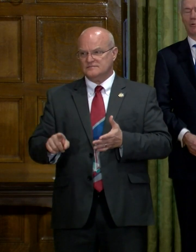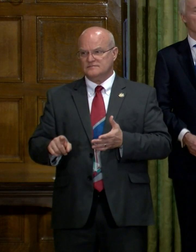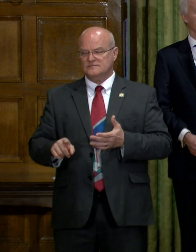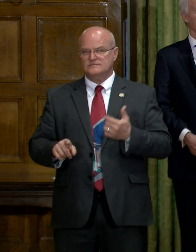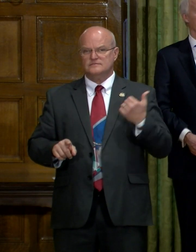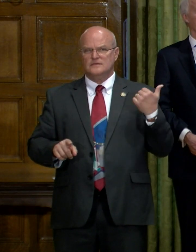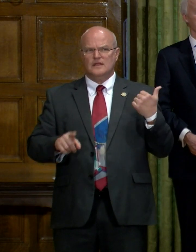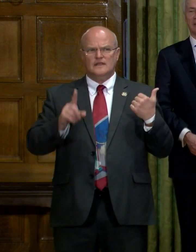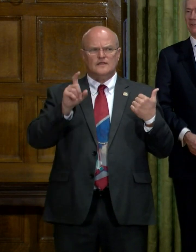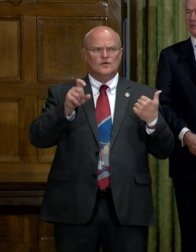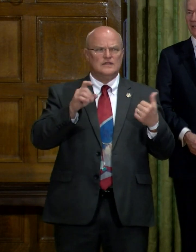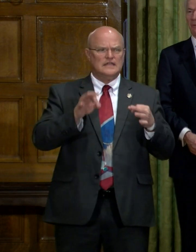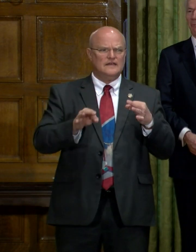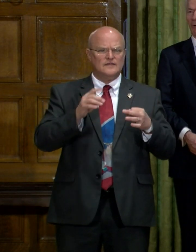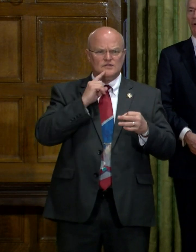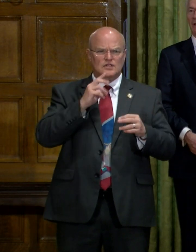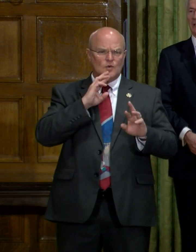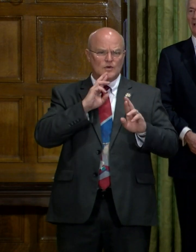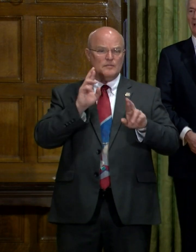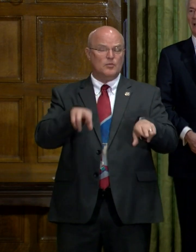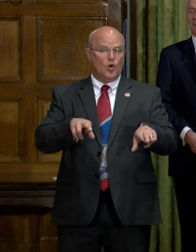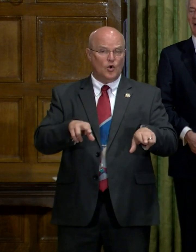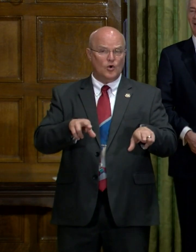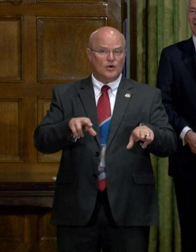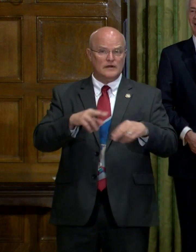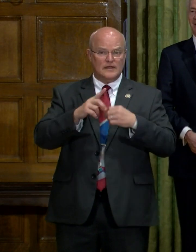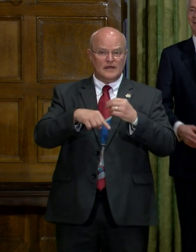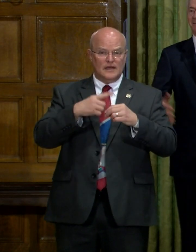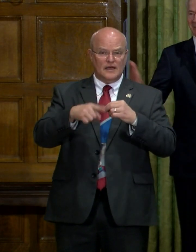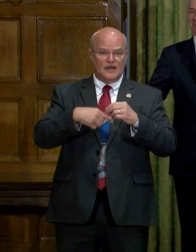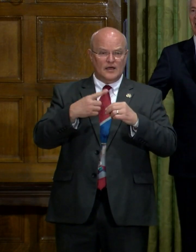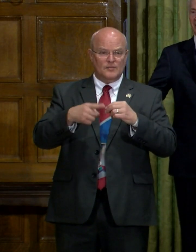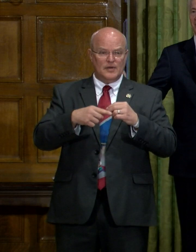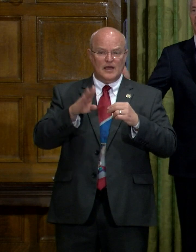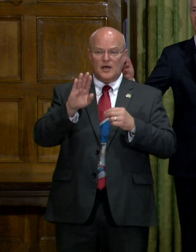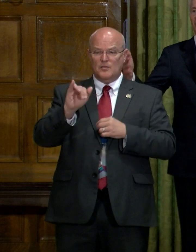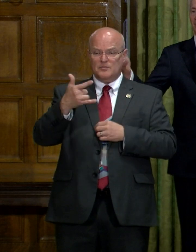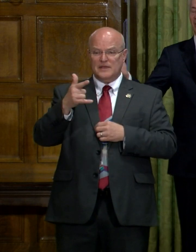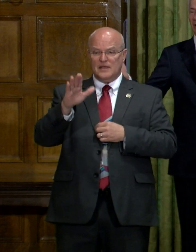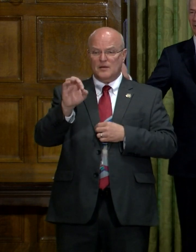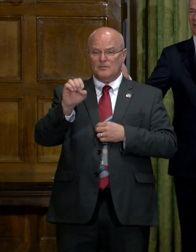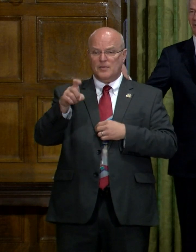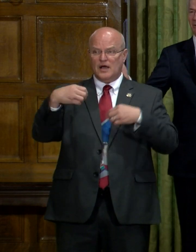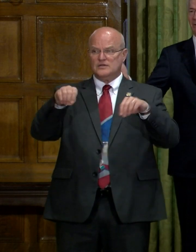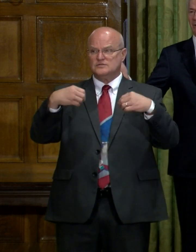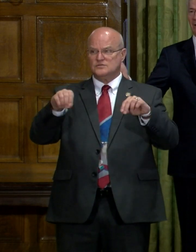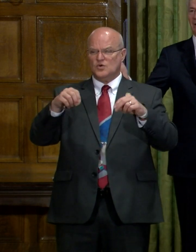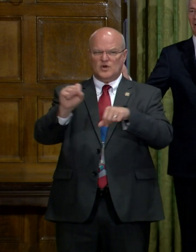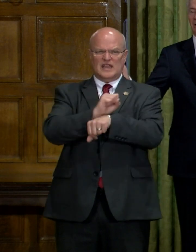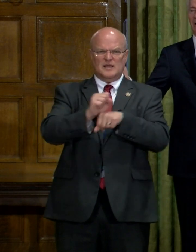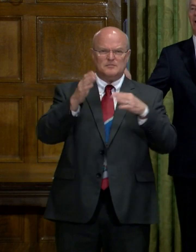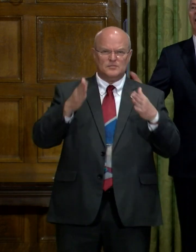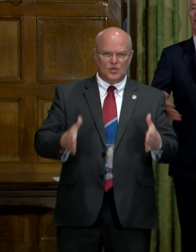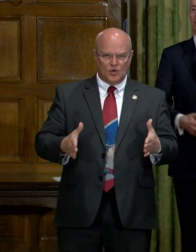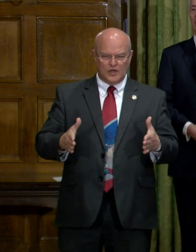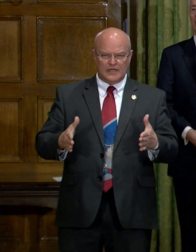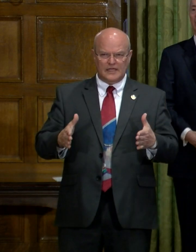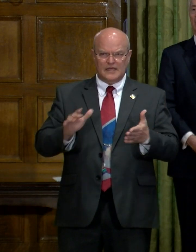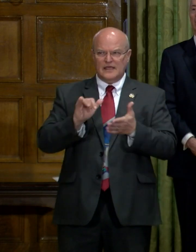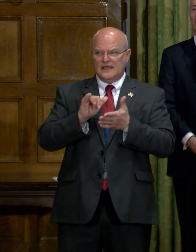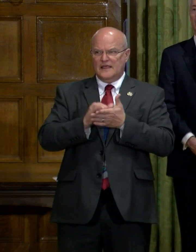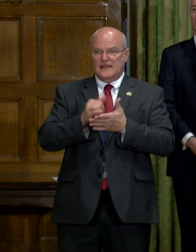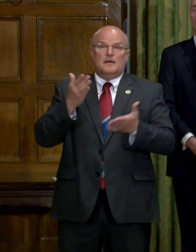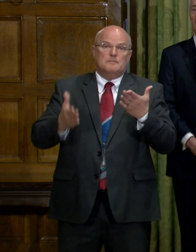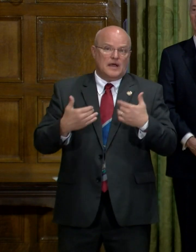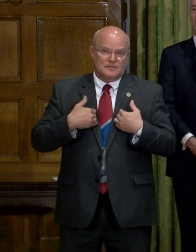think the question, though, was if there's a report about a big box store or large... An employee at a big box store